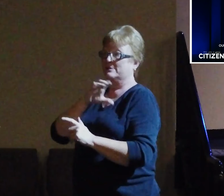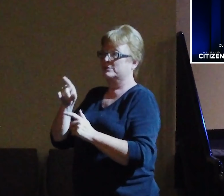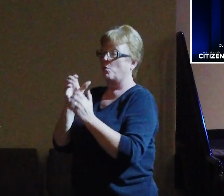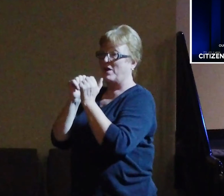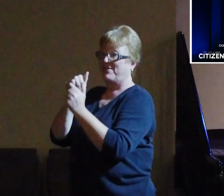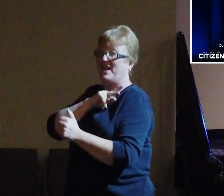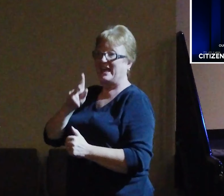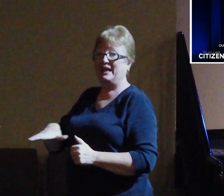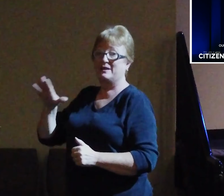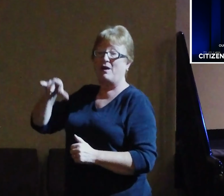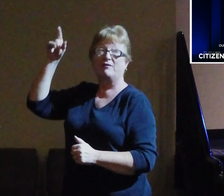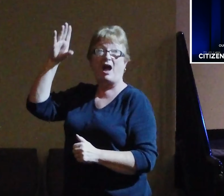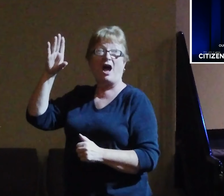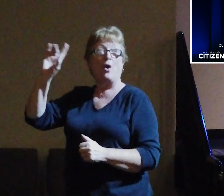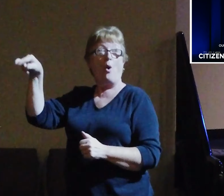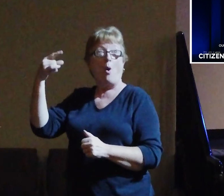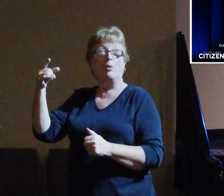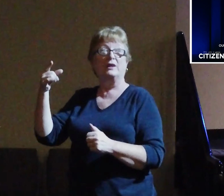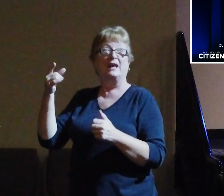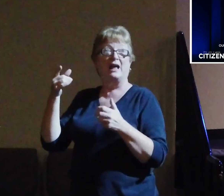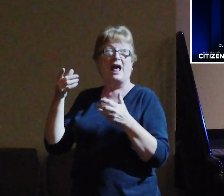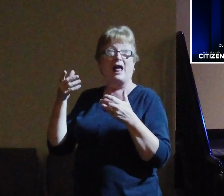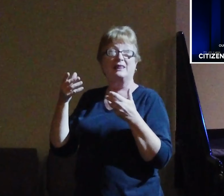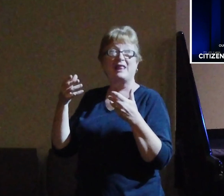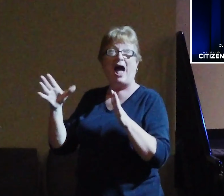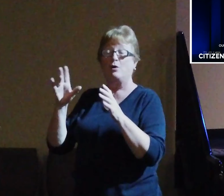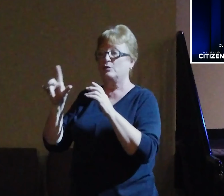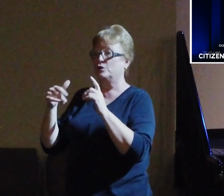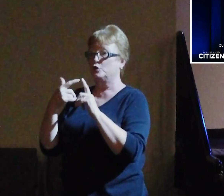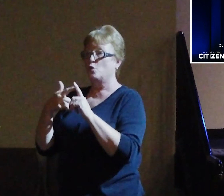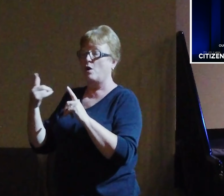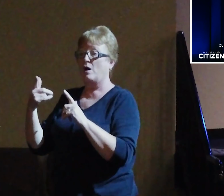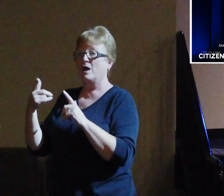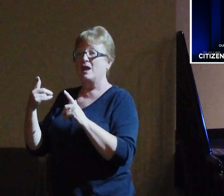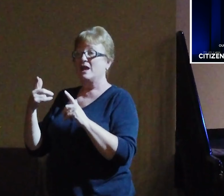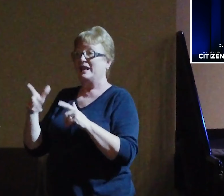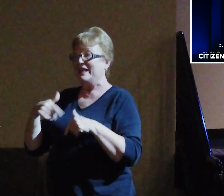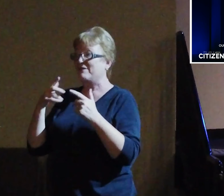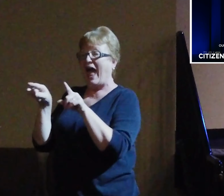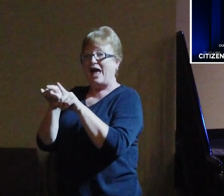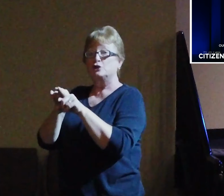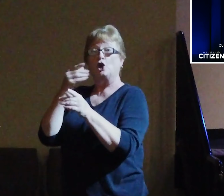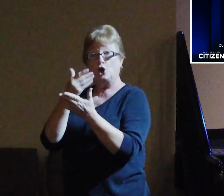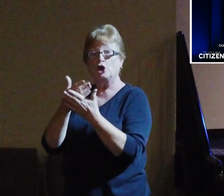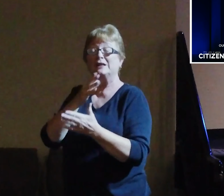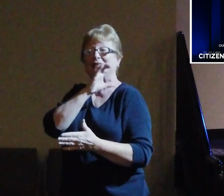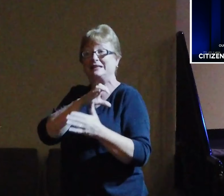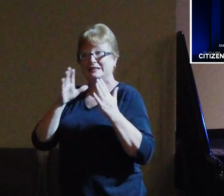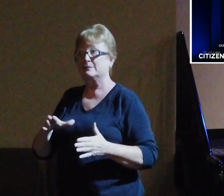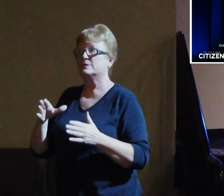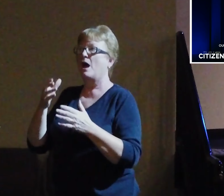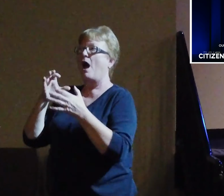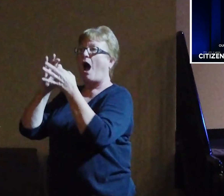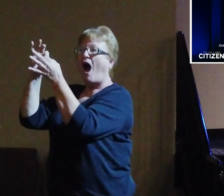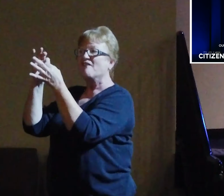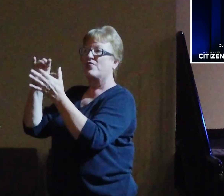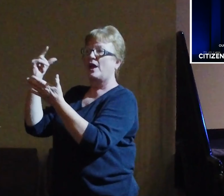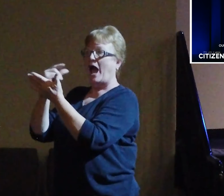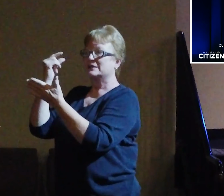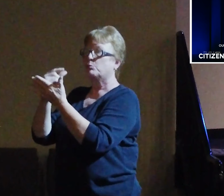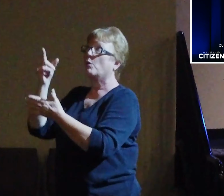Only let your manner of life be worthy of the gospel can simply be translated, live as good citizens of the gospel of Christ.